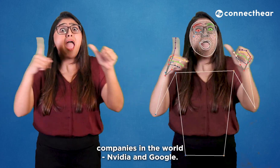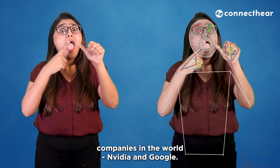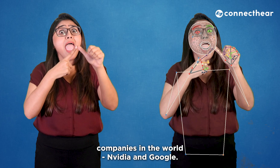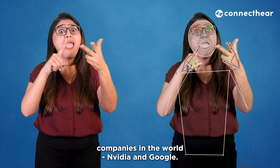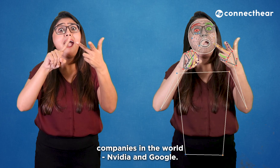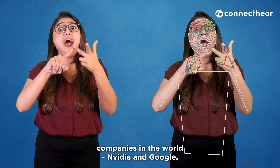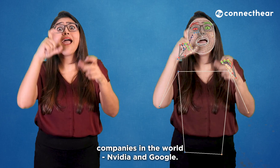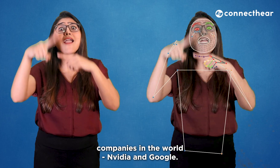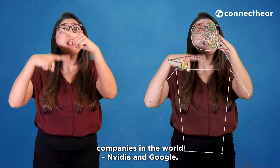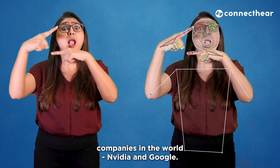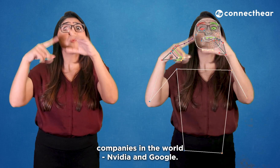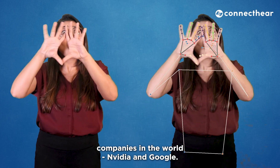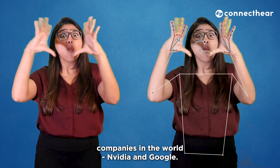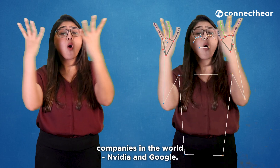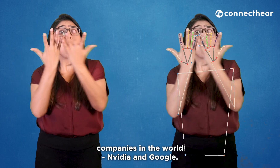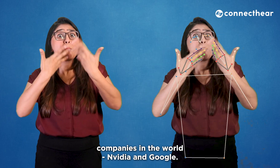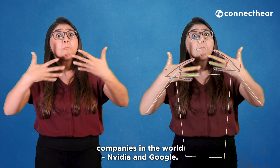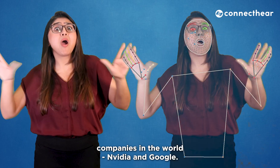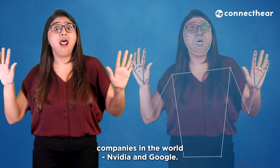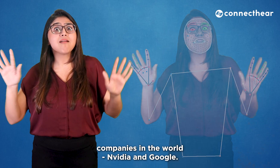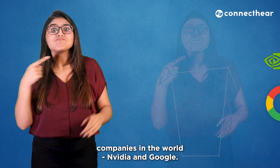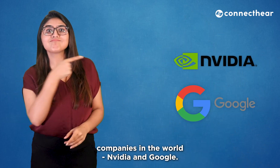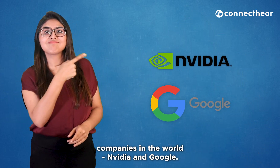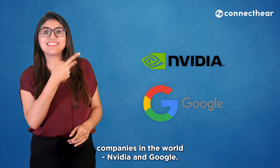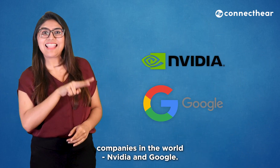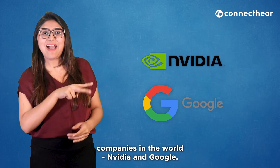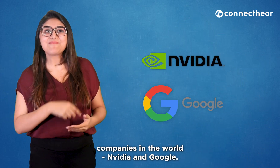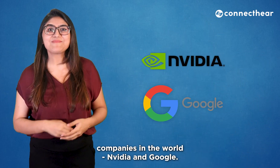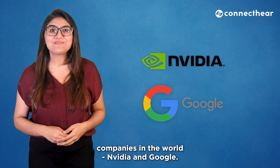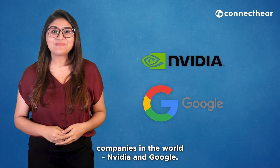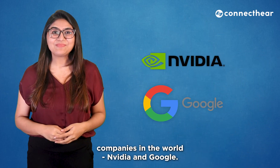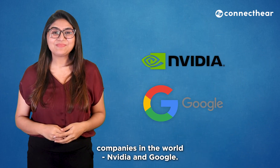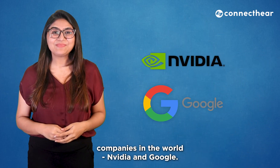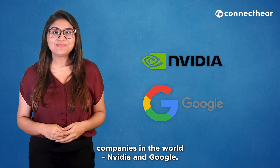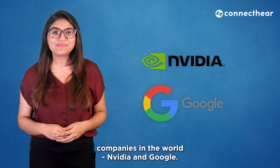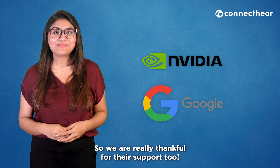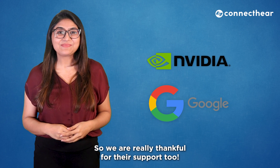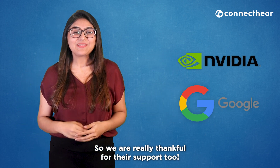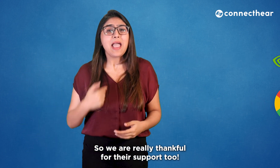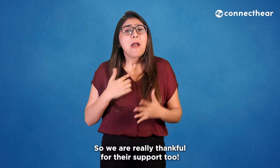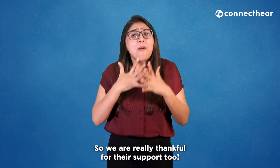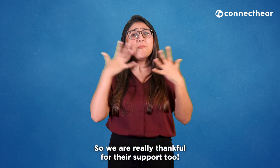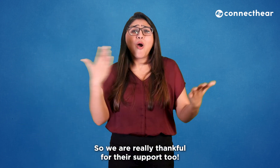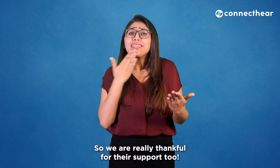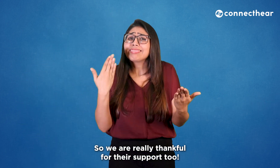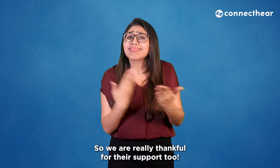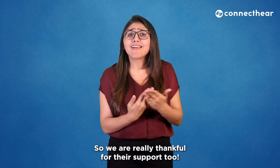in the world, NVIDIA and Google. So we are really thankful for their